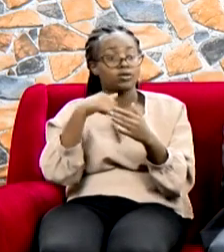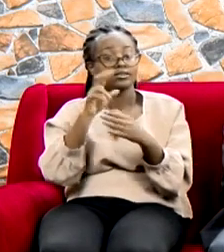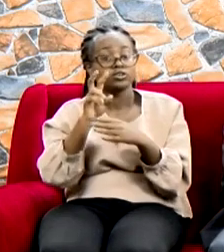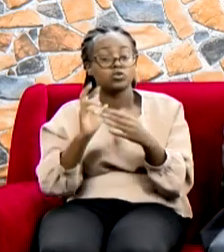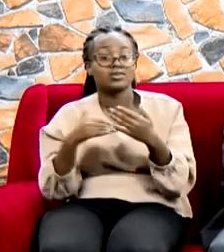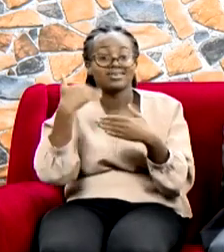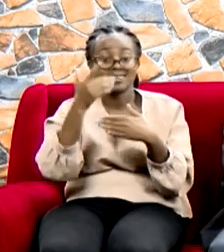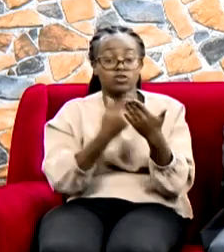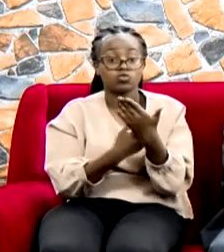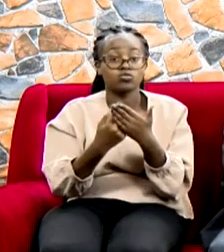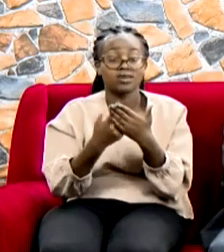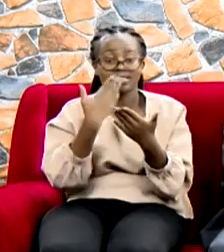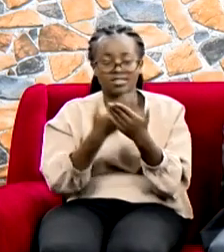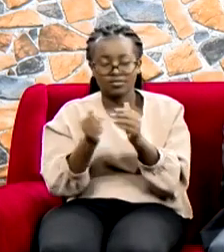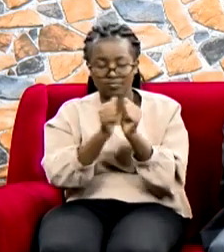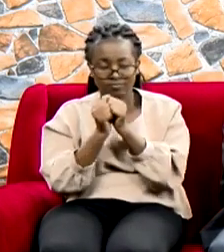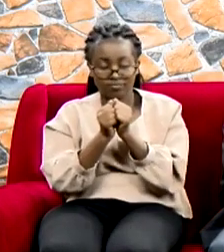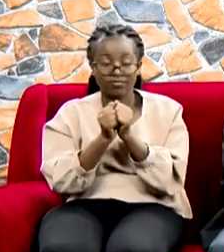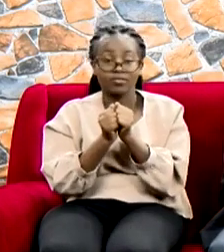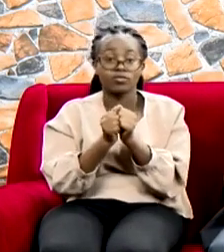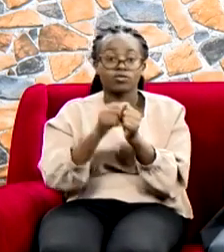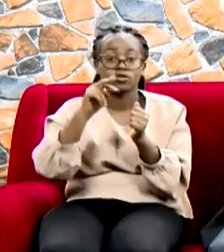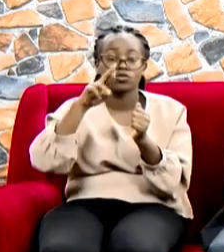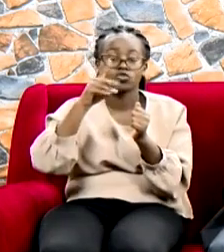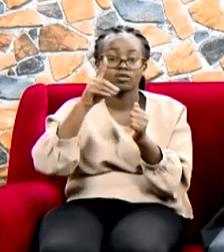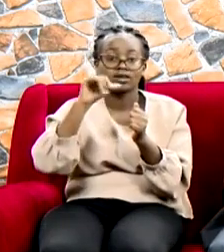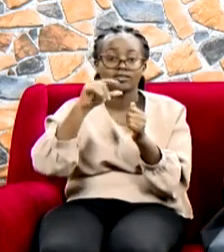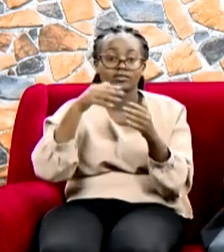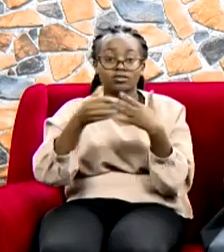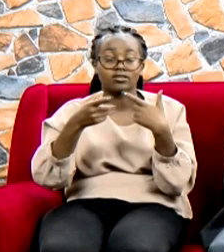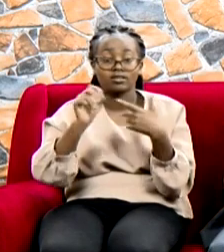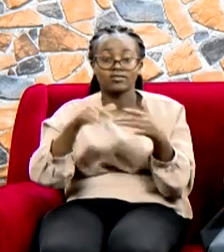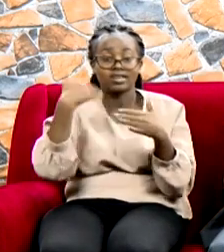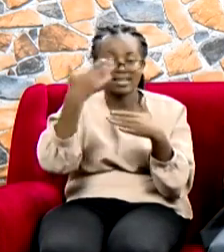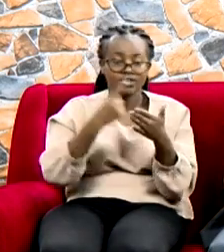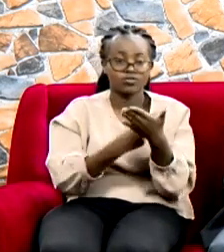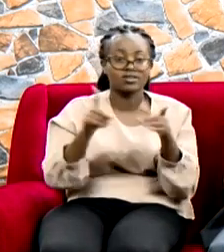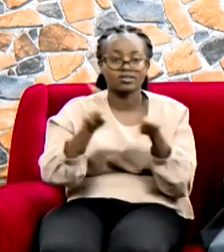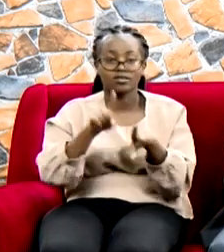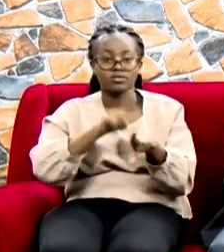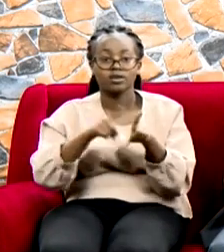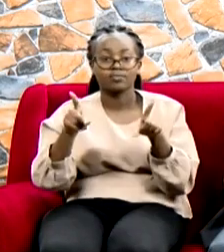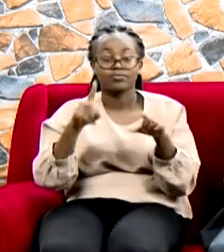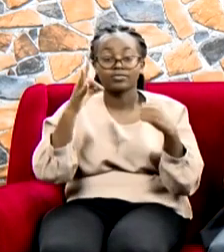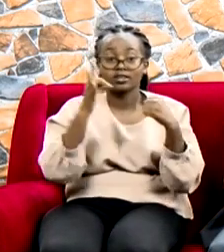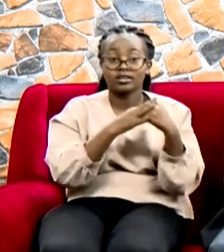see you next week. And thank you for staying with Neuro Digest here on Science TV. Catch you next week, the same time,